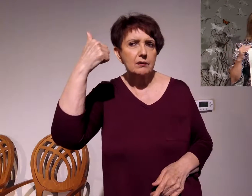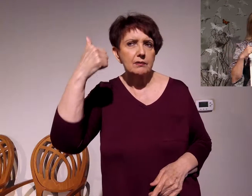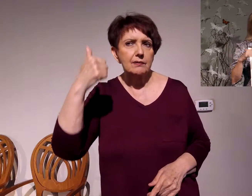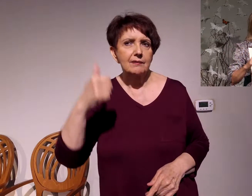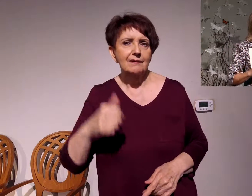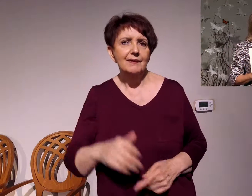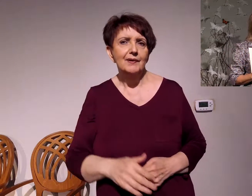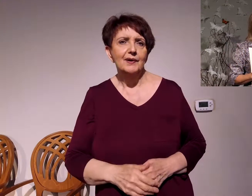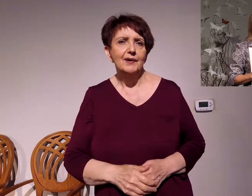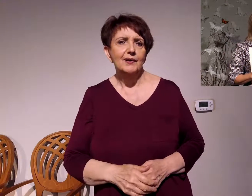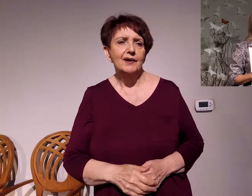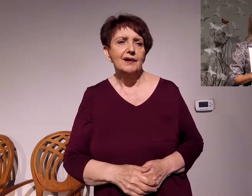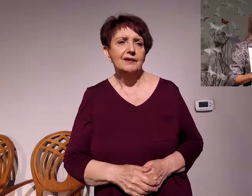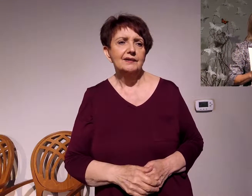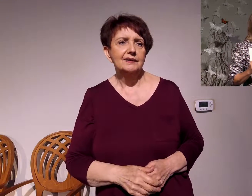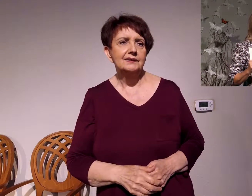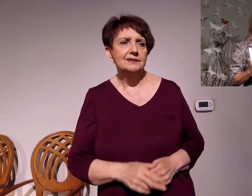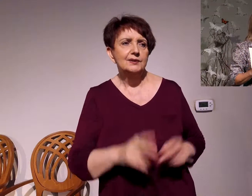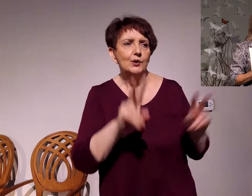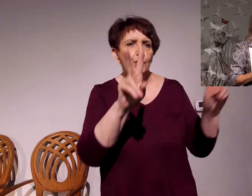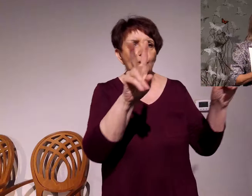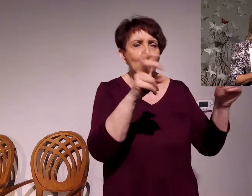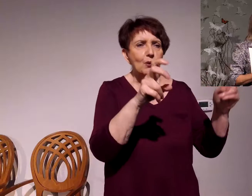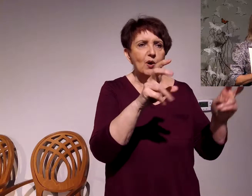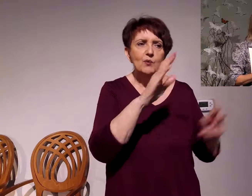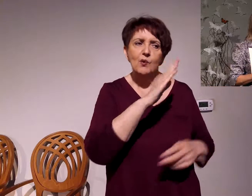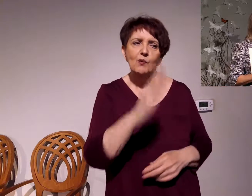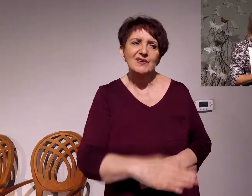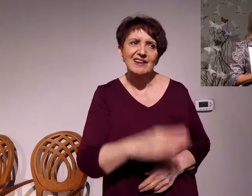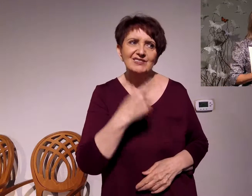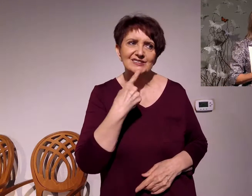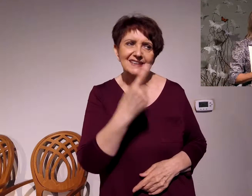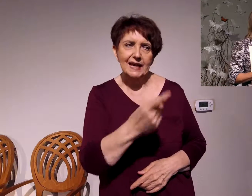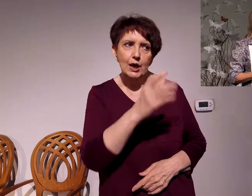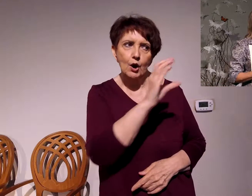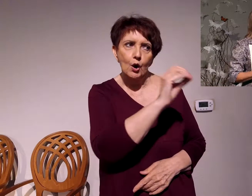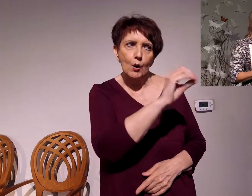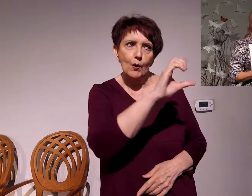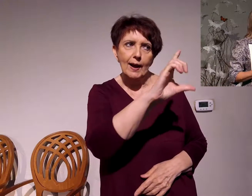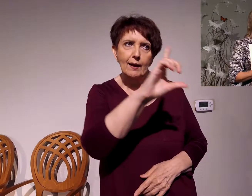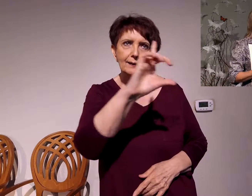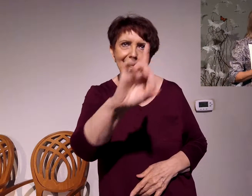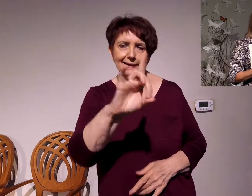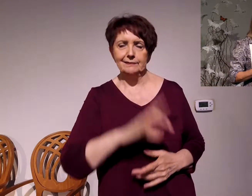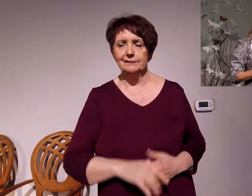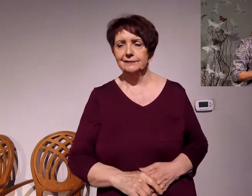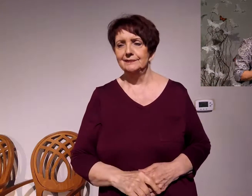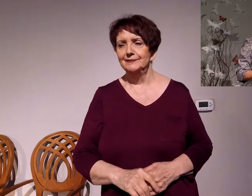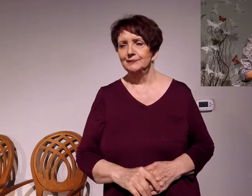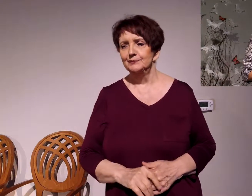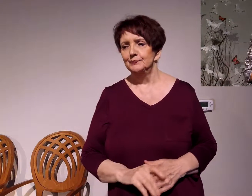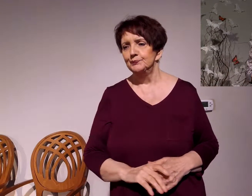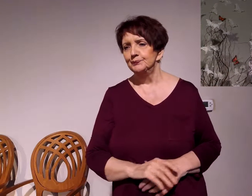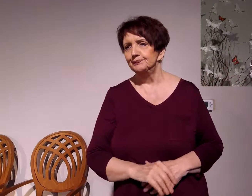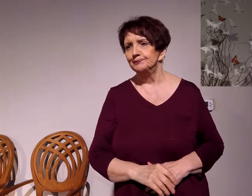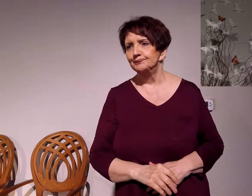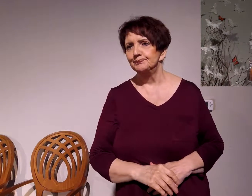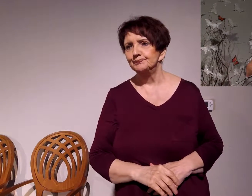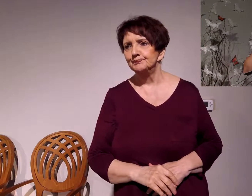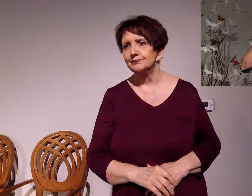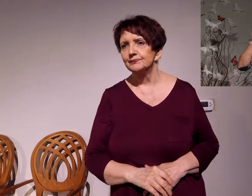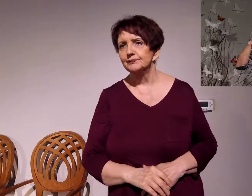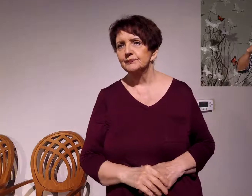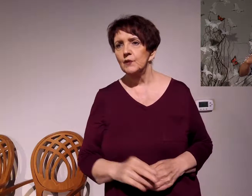it. We won't The say word it. that shall not be The word named. that shall not be named today. Right? Right? And so